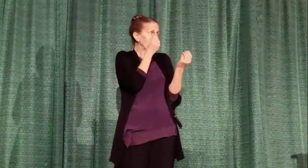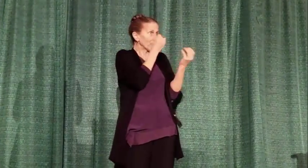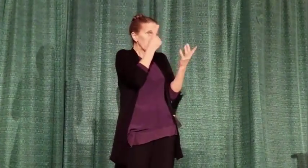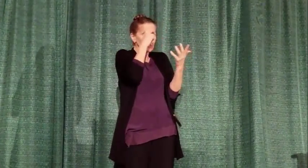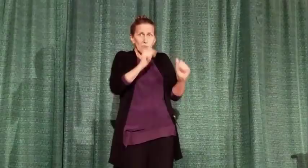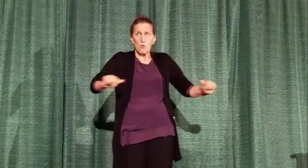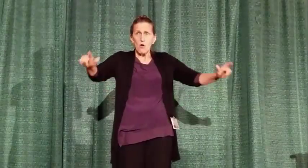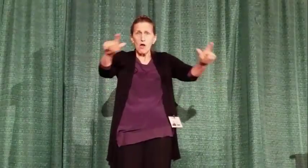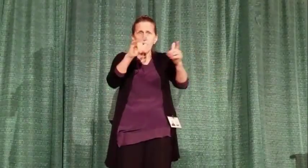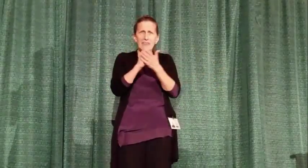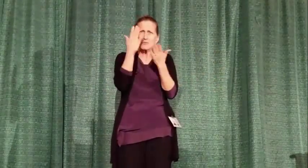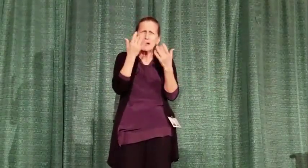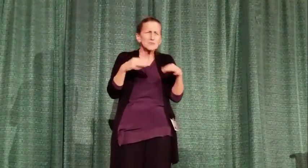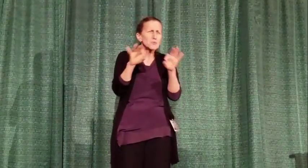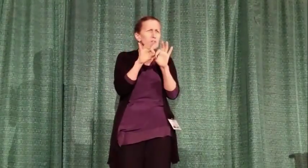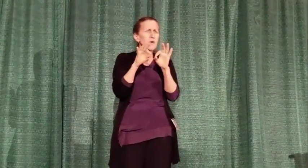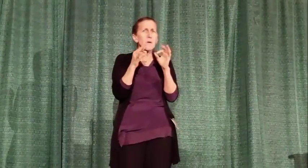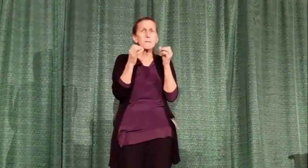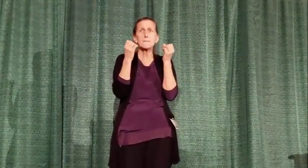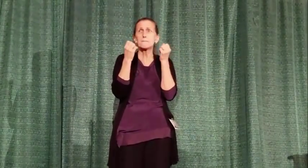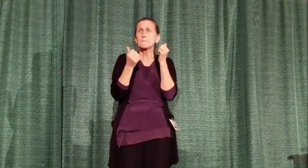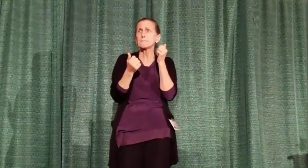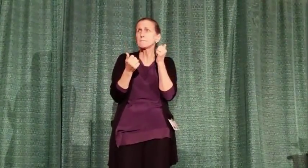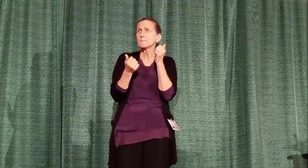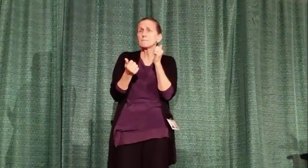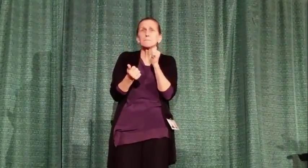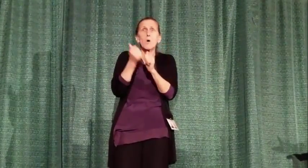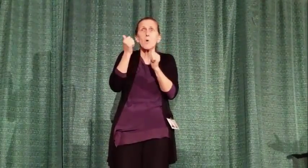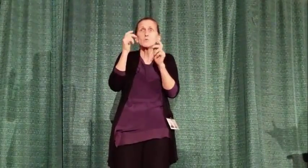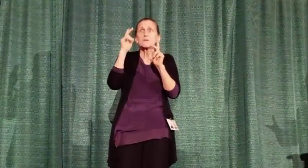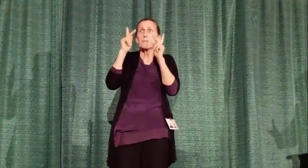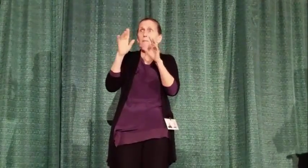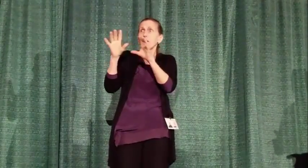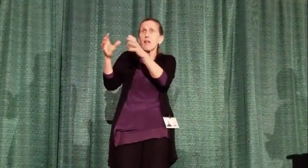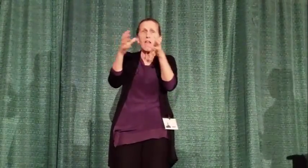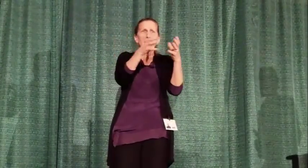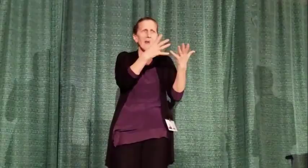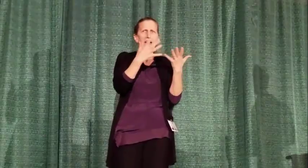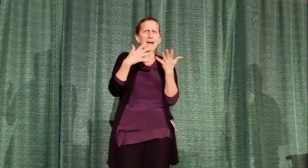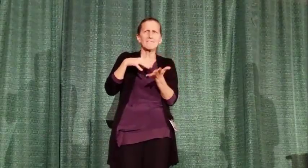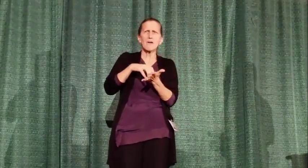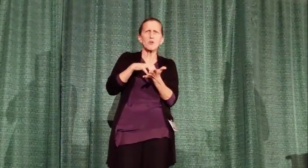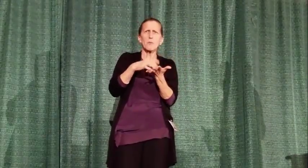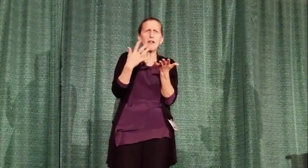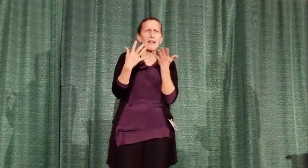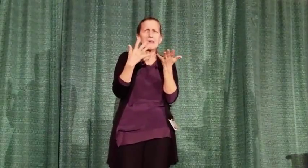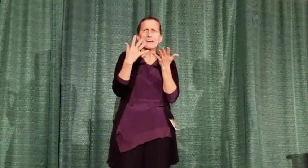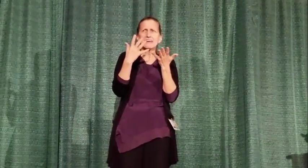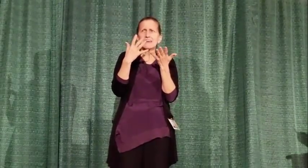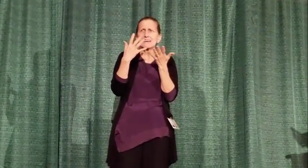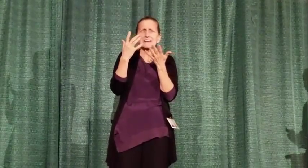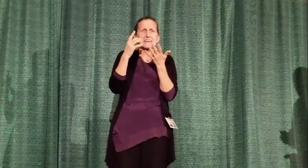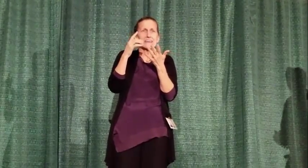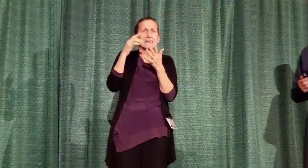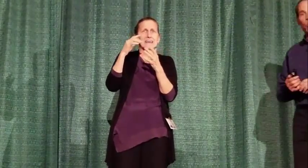us. That's why it's so critical. So much of our population are vulnerable in populations, not just in the food deserts in inner cities, but